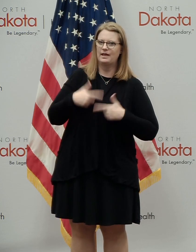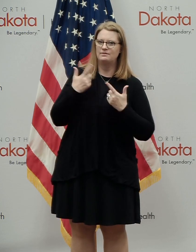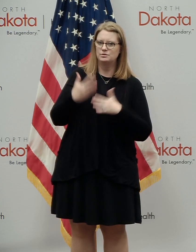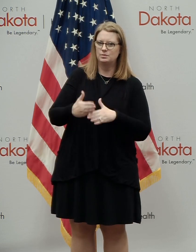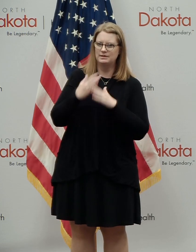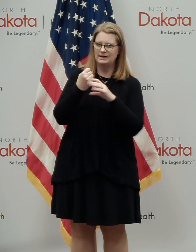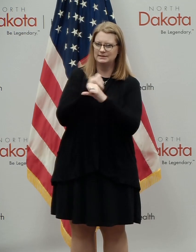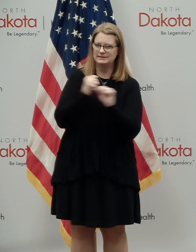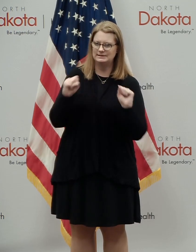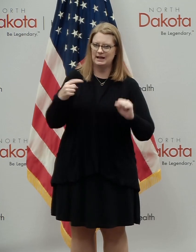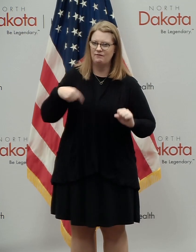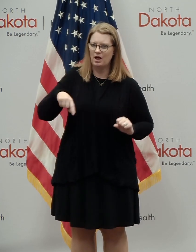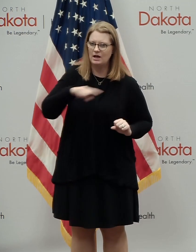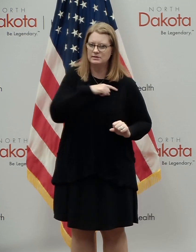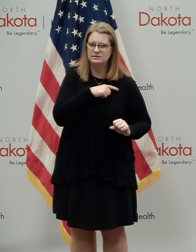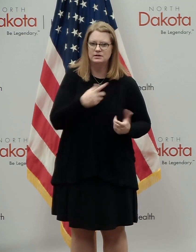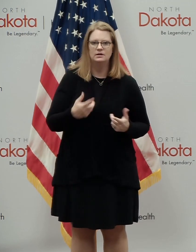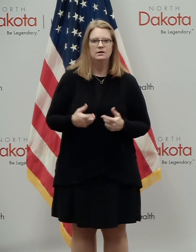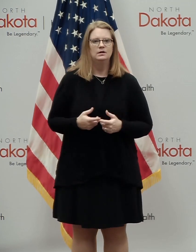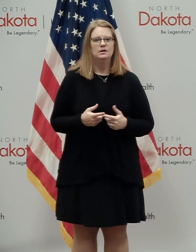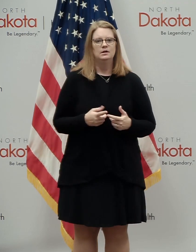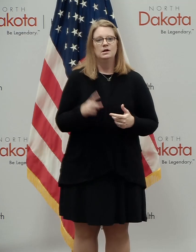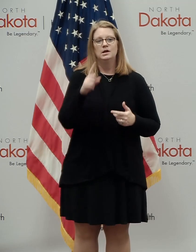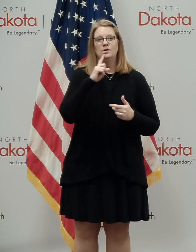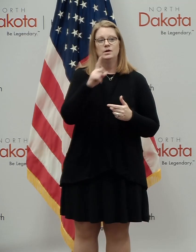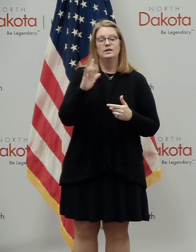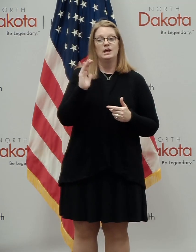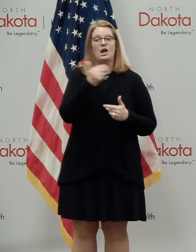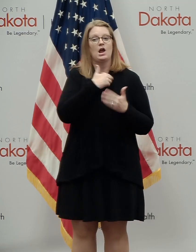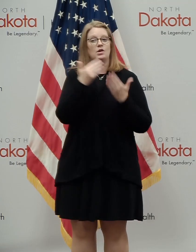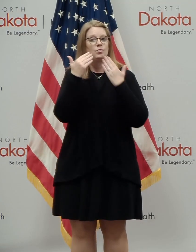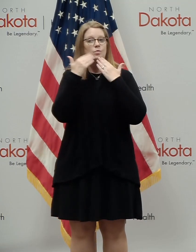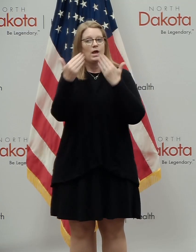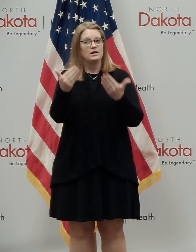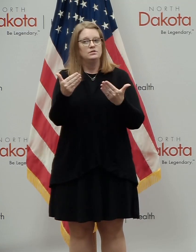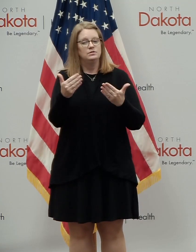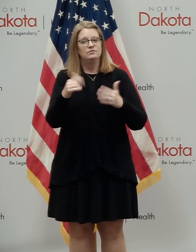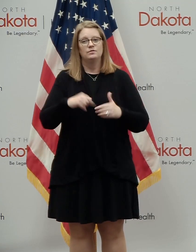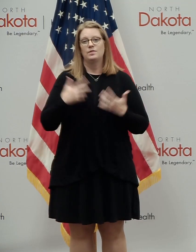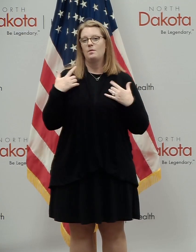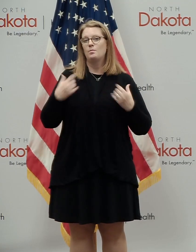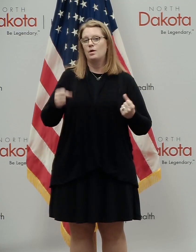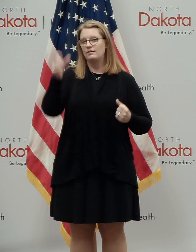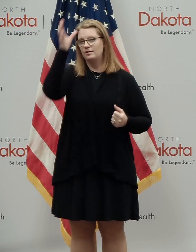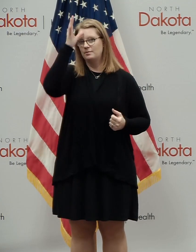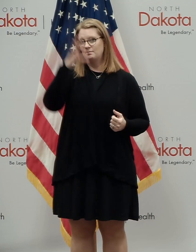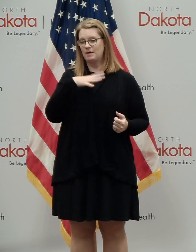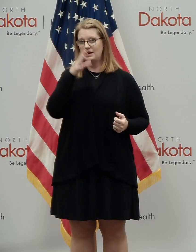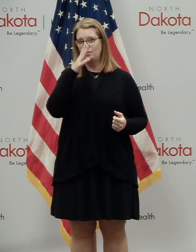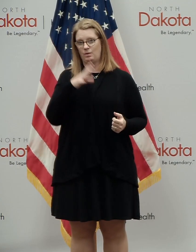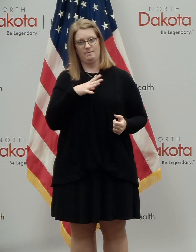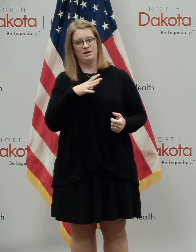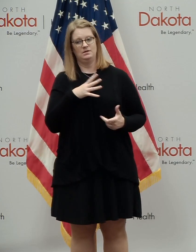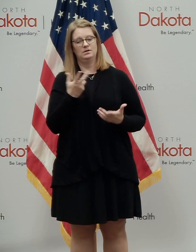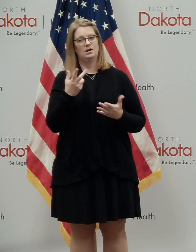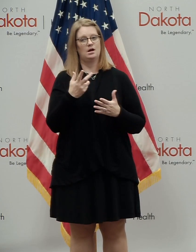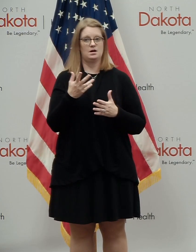protect and save us. We want to share our gratitude across the state with the brave men and women, both our